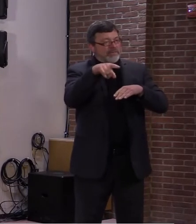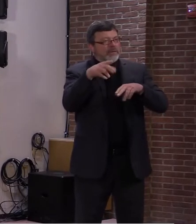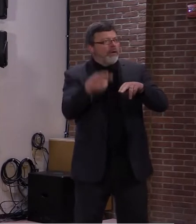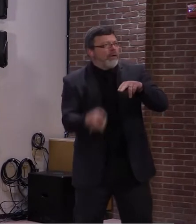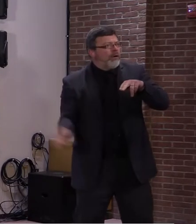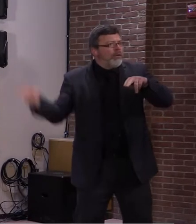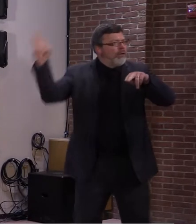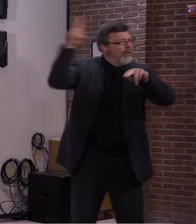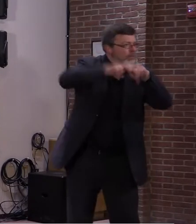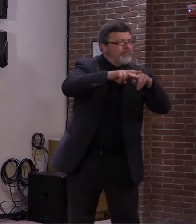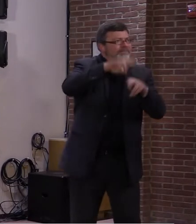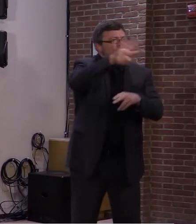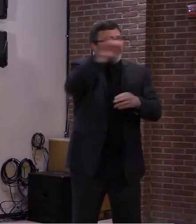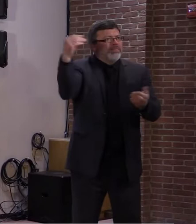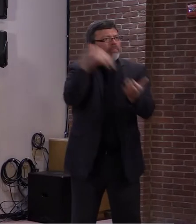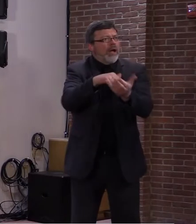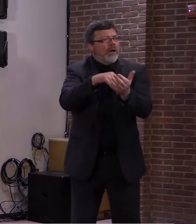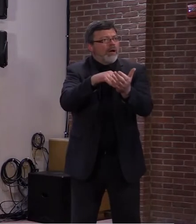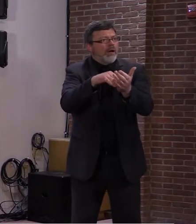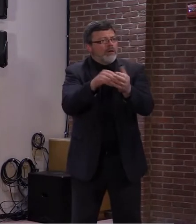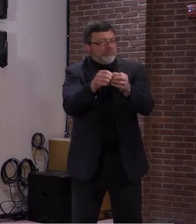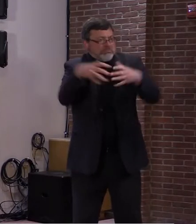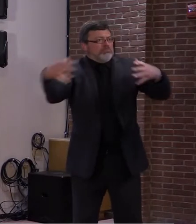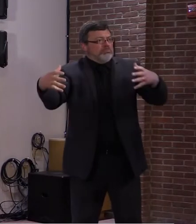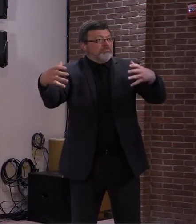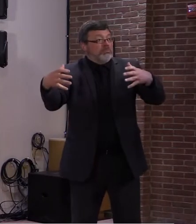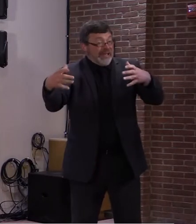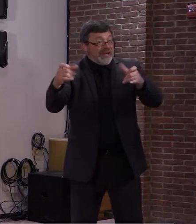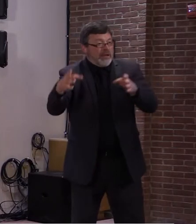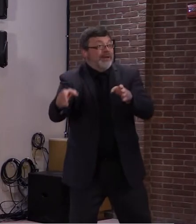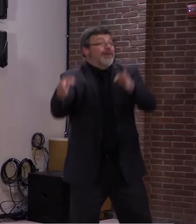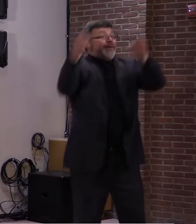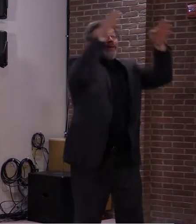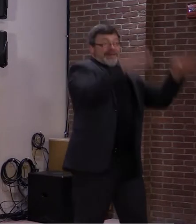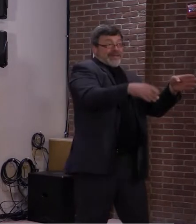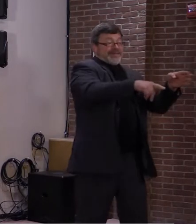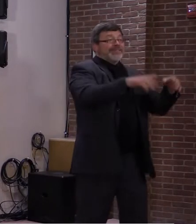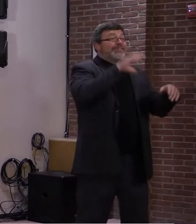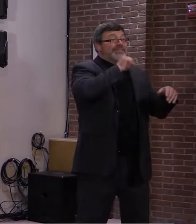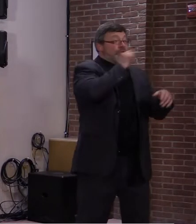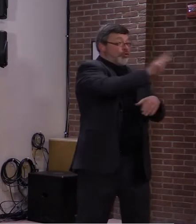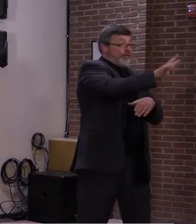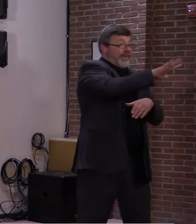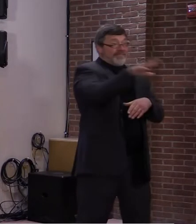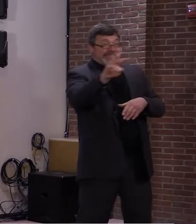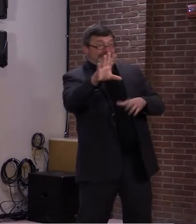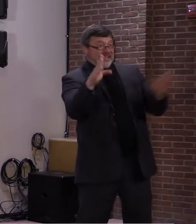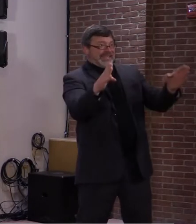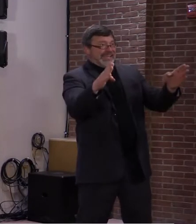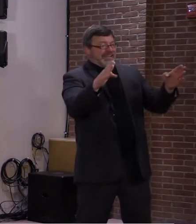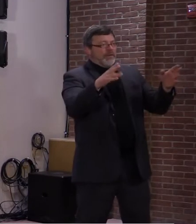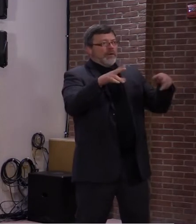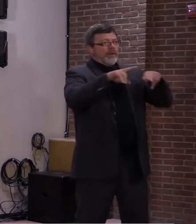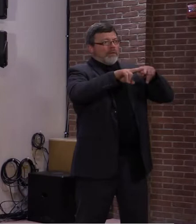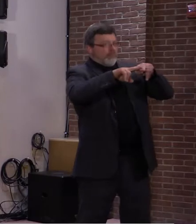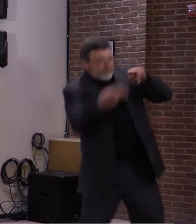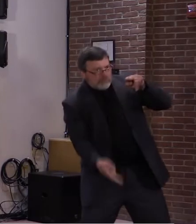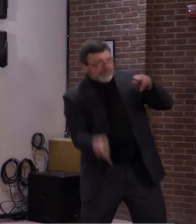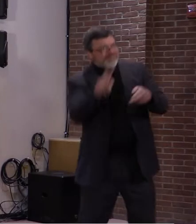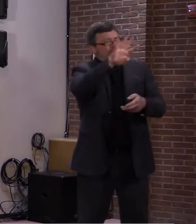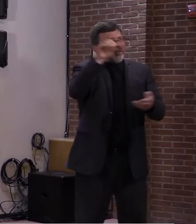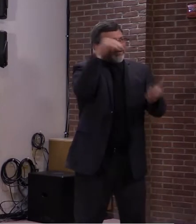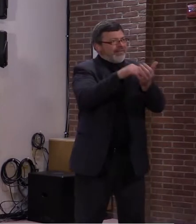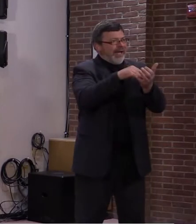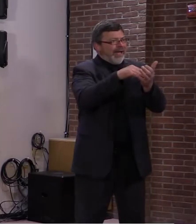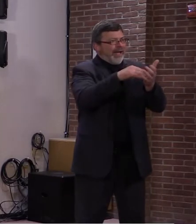Meanwhile, those between the ages of 35 and 65, the heart of our workforce, declined